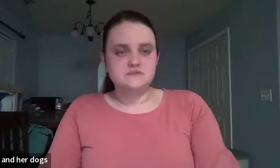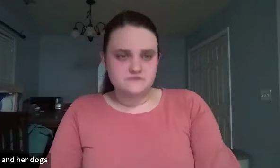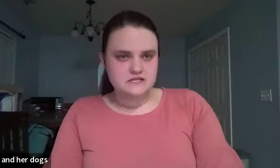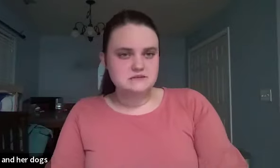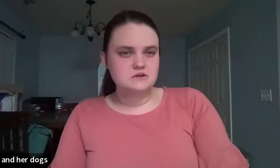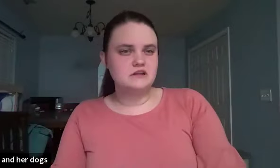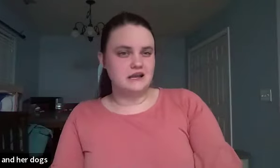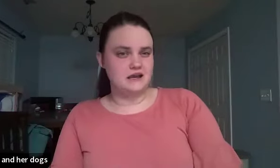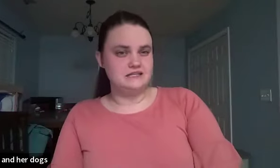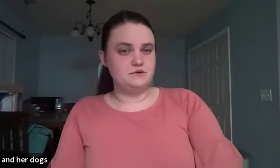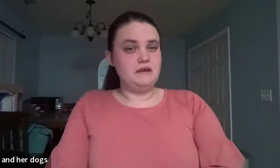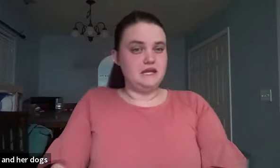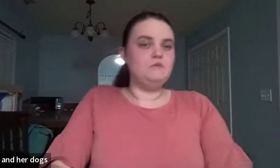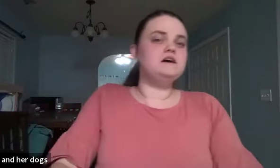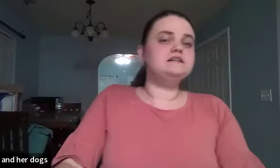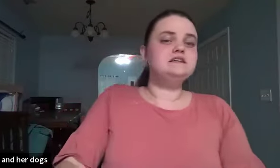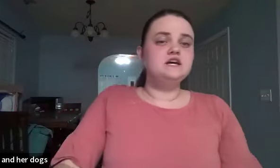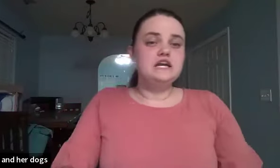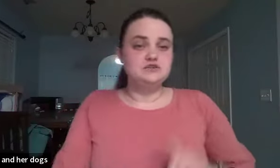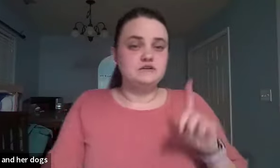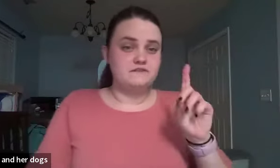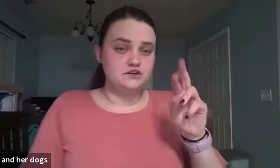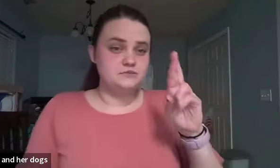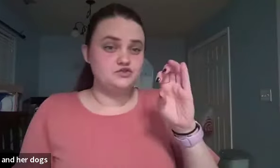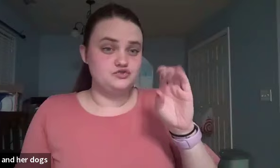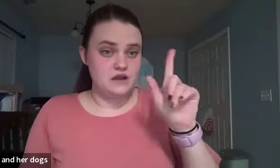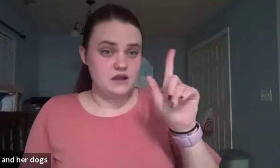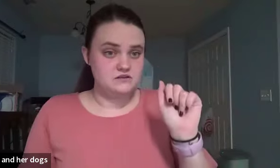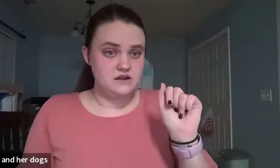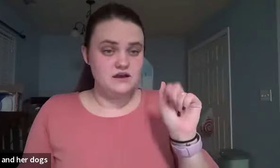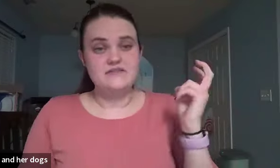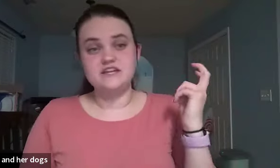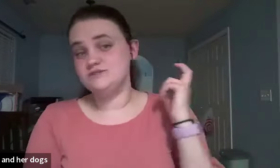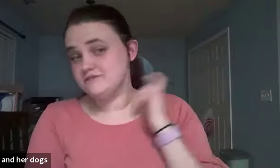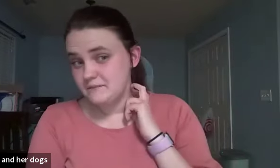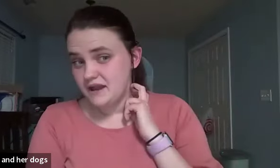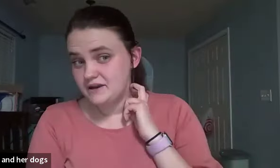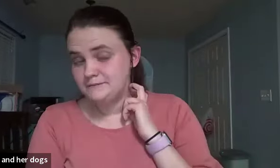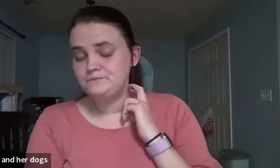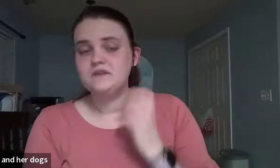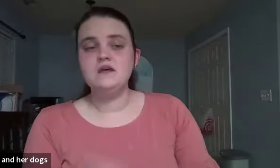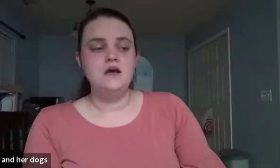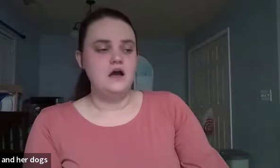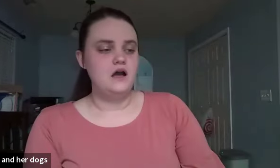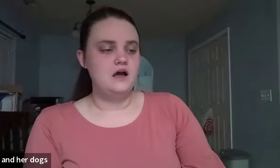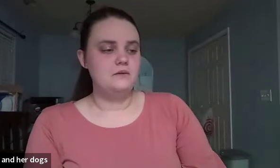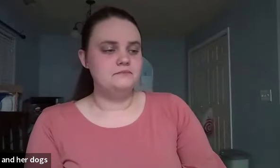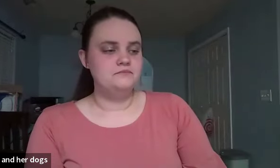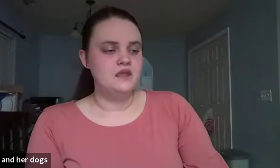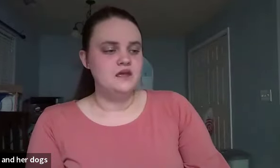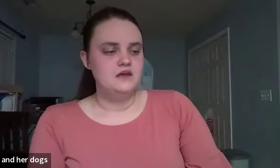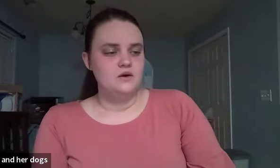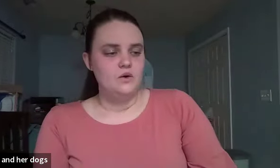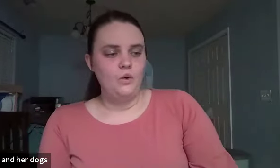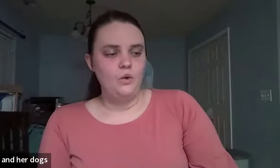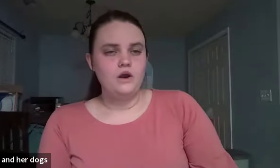It's very similar, like I kind of did with Pennywise, is you can fingerspell Dracula and then do vampire.